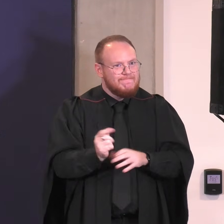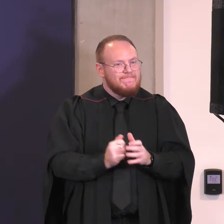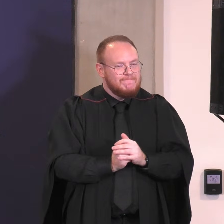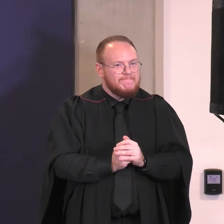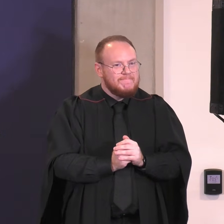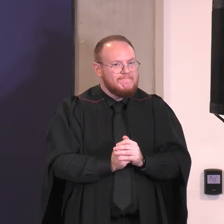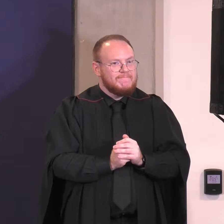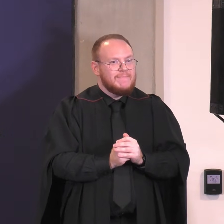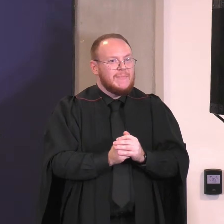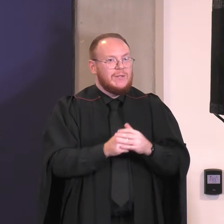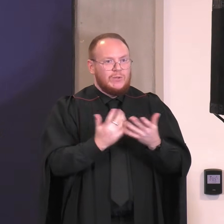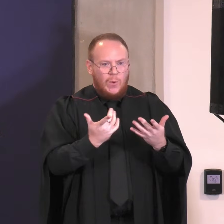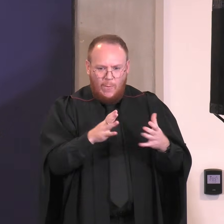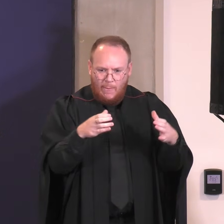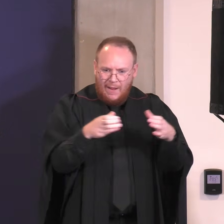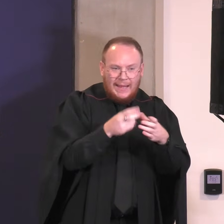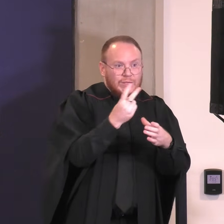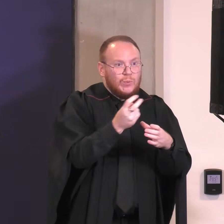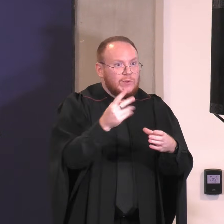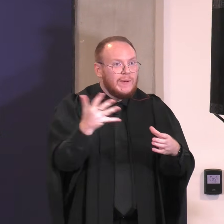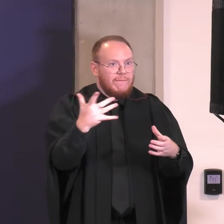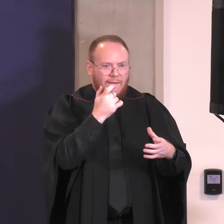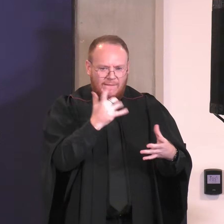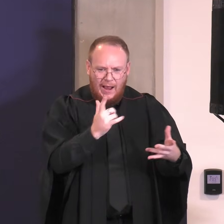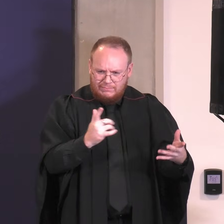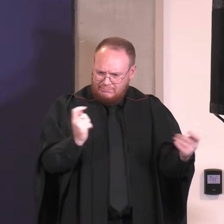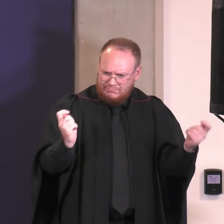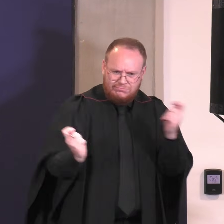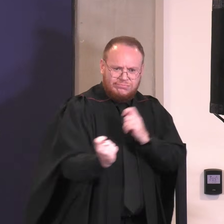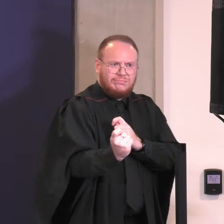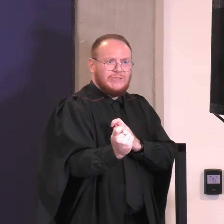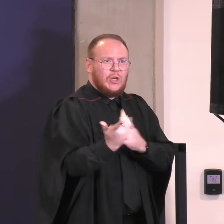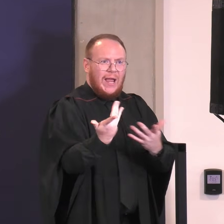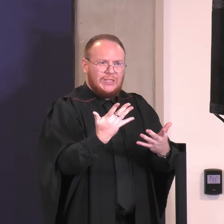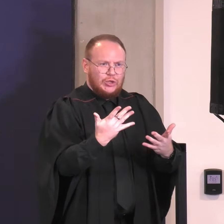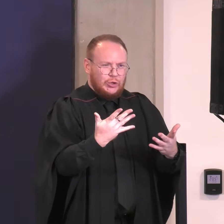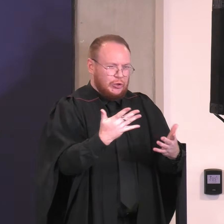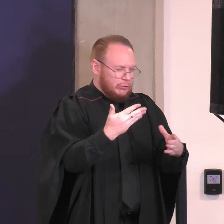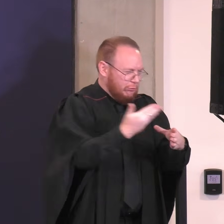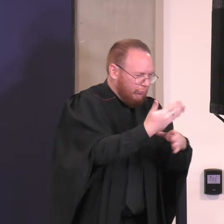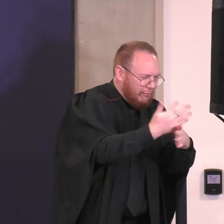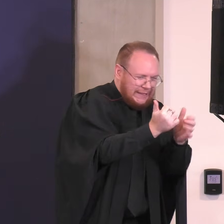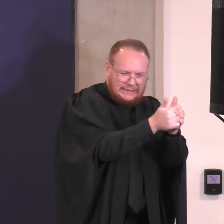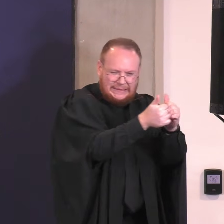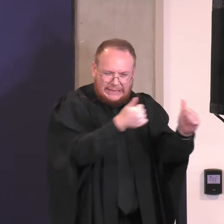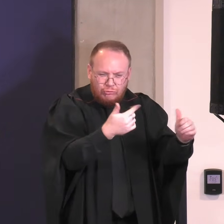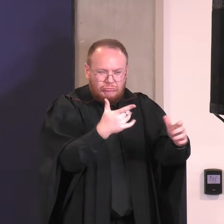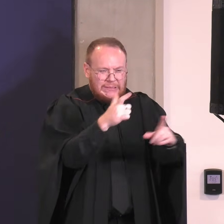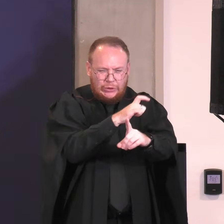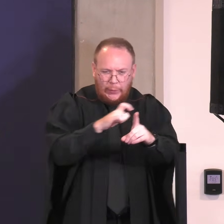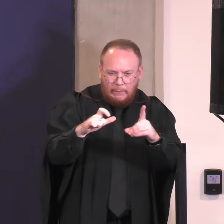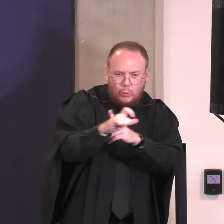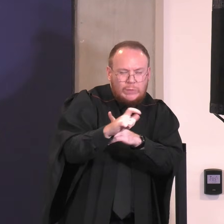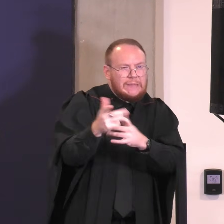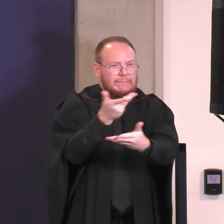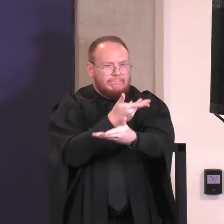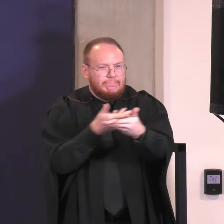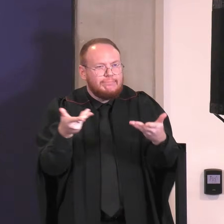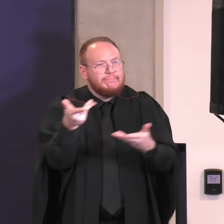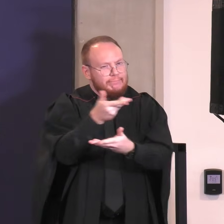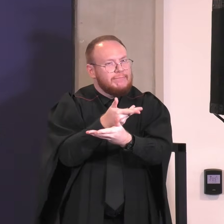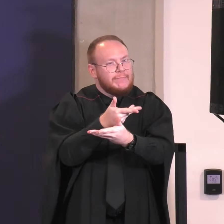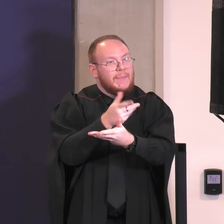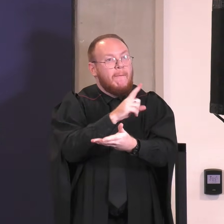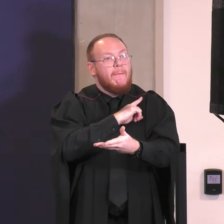meaningful change, has the power to do this not just in careers and industries, but in communities and conversations. Why? Because the future